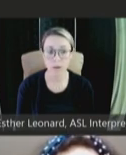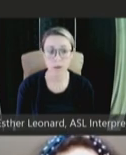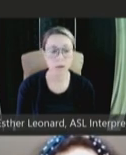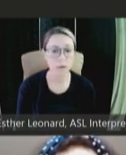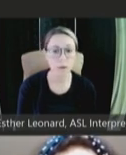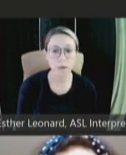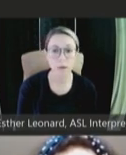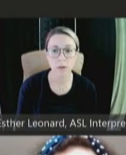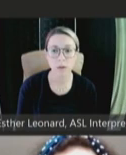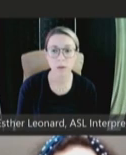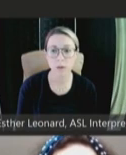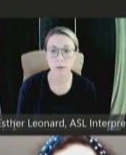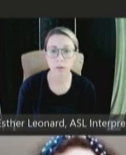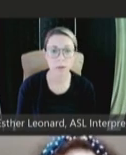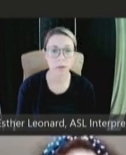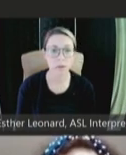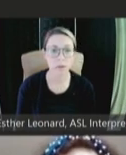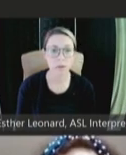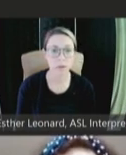One moment for the interpreter.